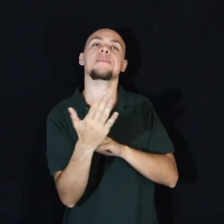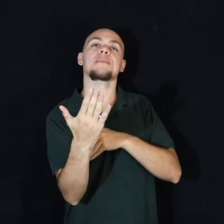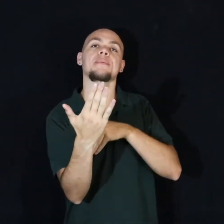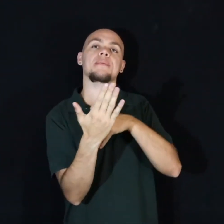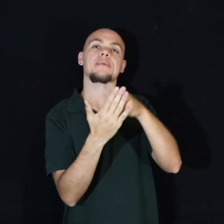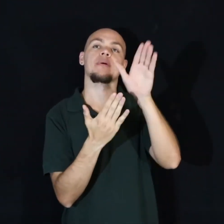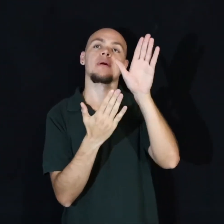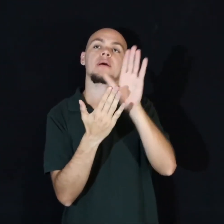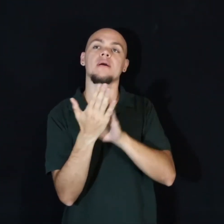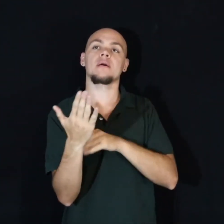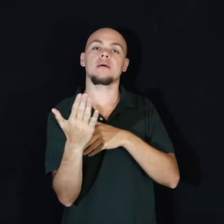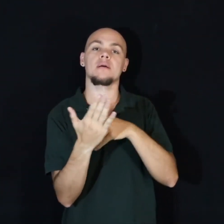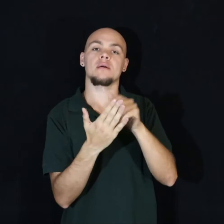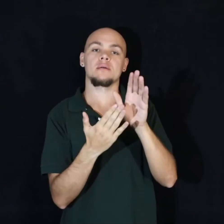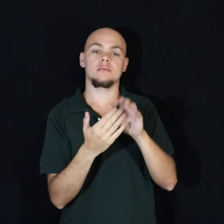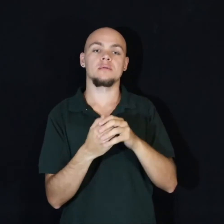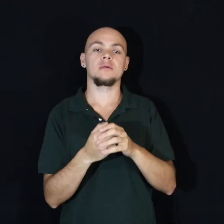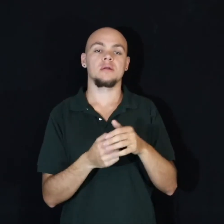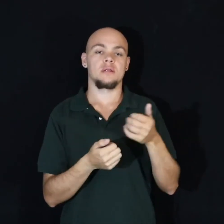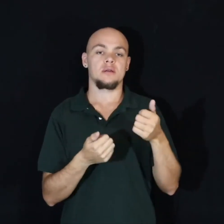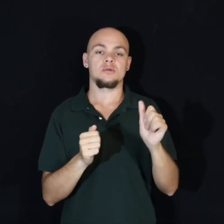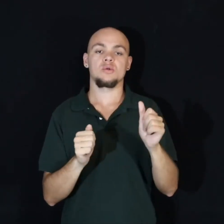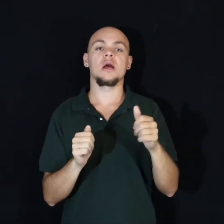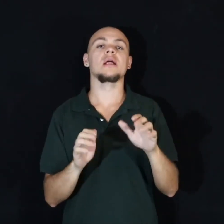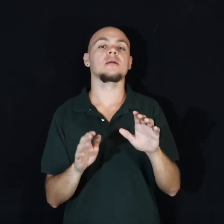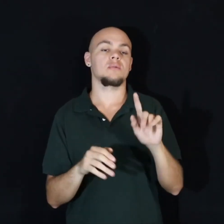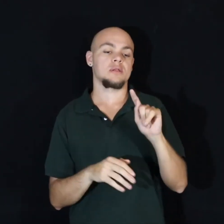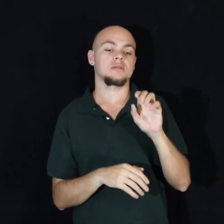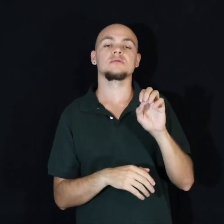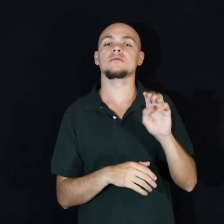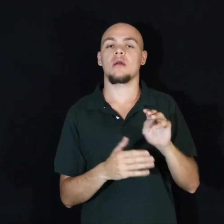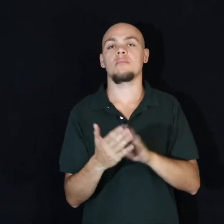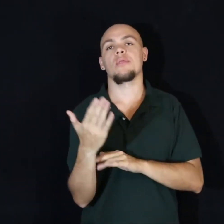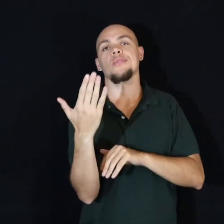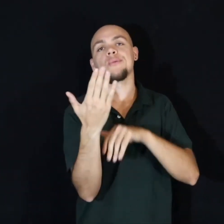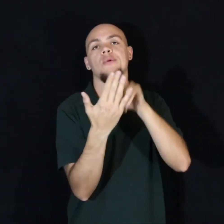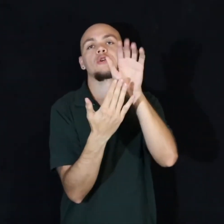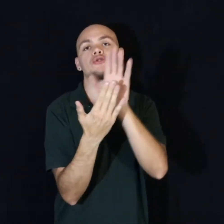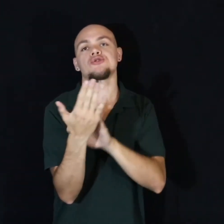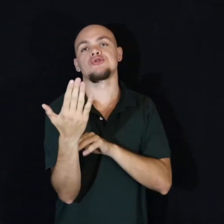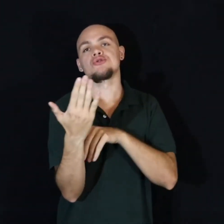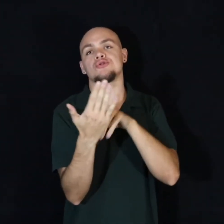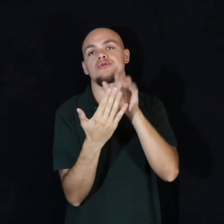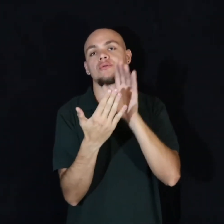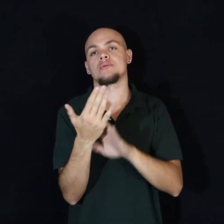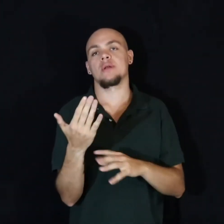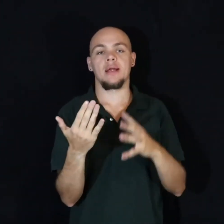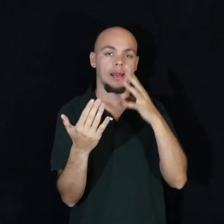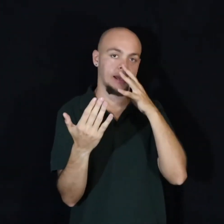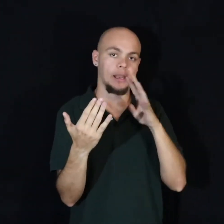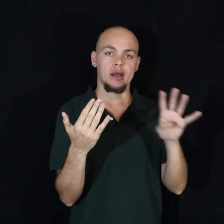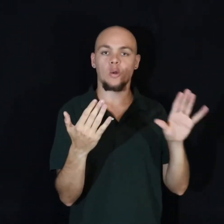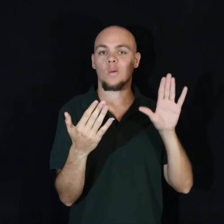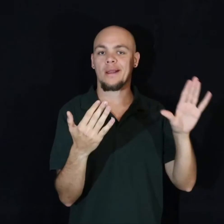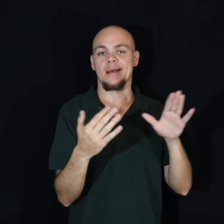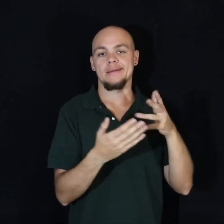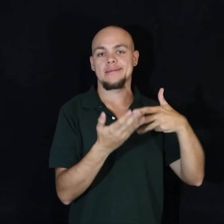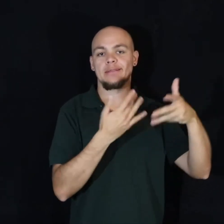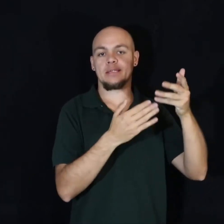Trying the gauge cocks. Tom went on whitewashing, paid no attention to the steamboat. Ben stared a